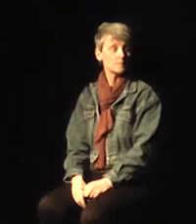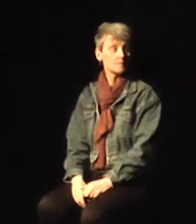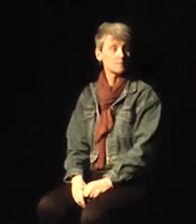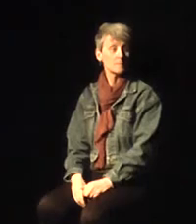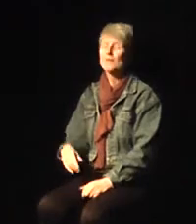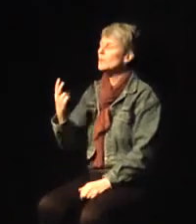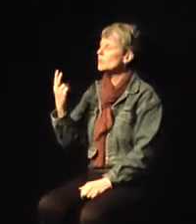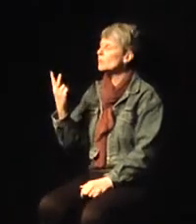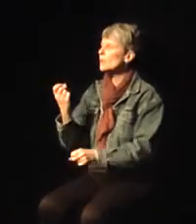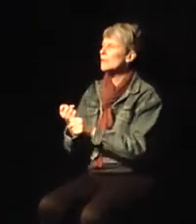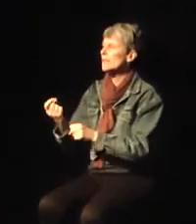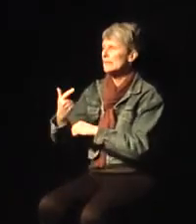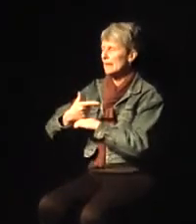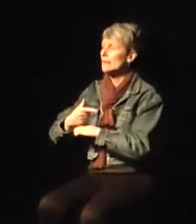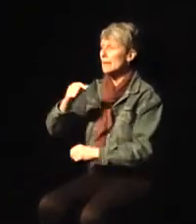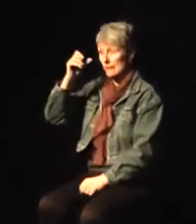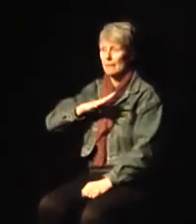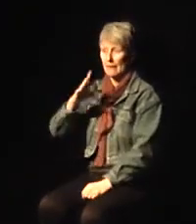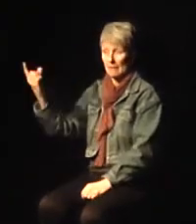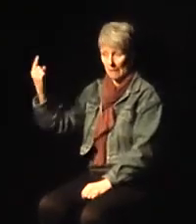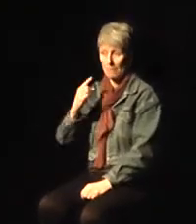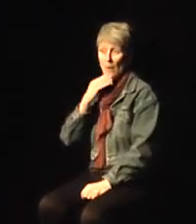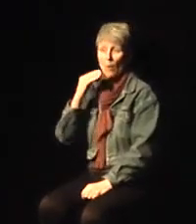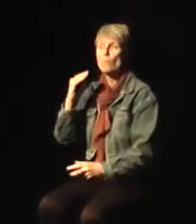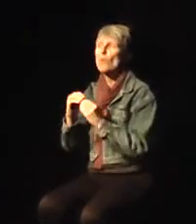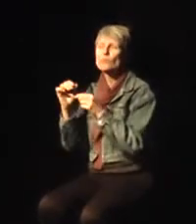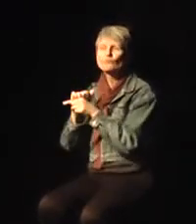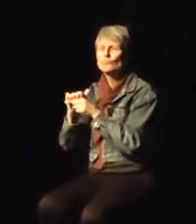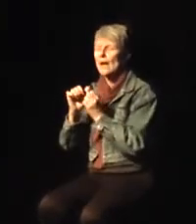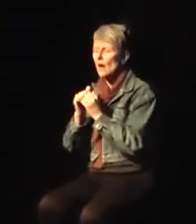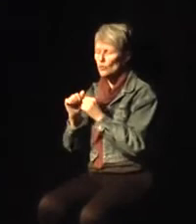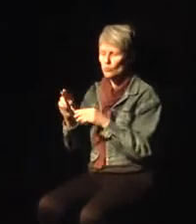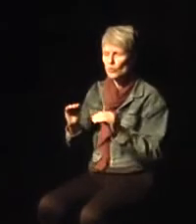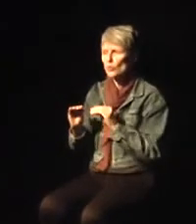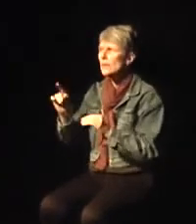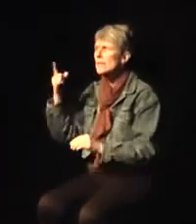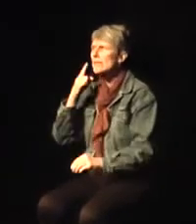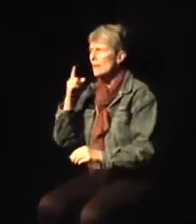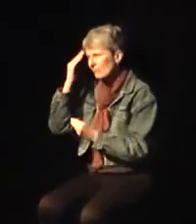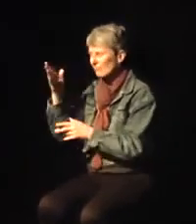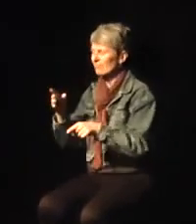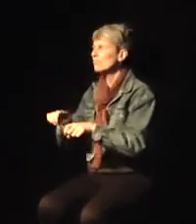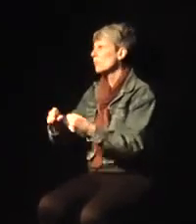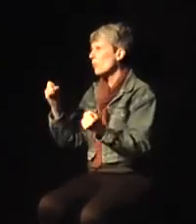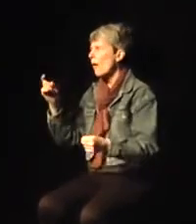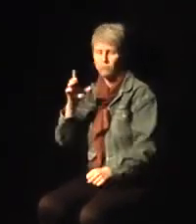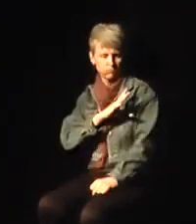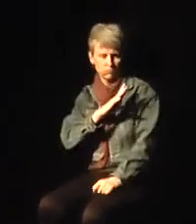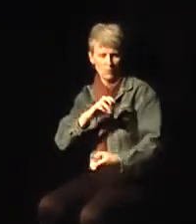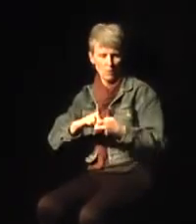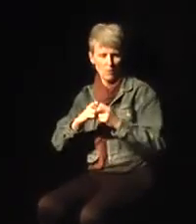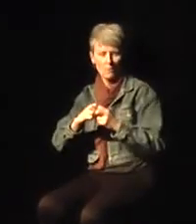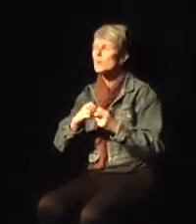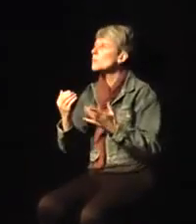A few days later, this guy comes to my home to do some more mobility training. I tell him I broke the cane. He says, it isn't a problem. He gives me a brand new cane, which I never